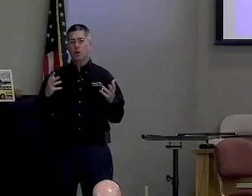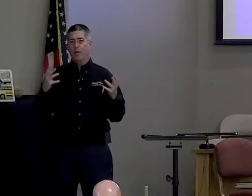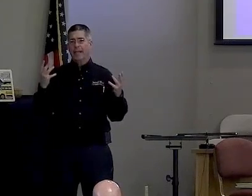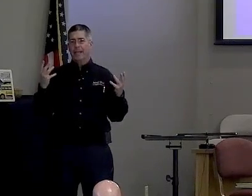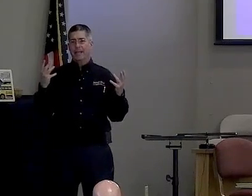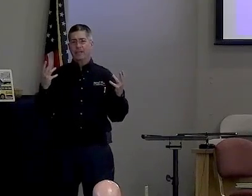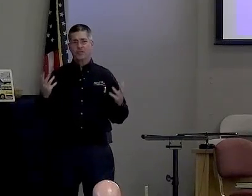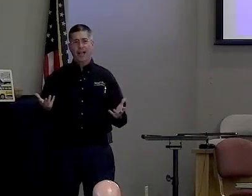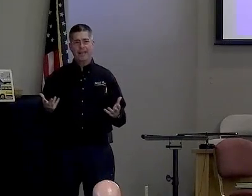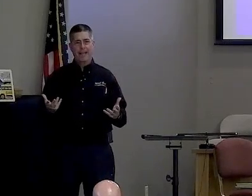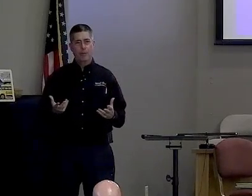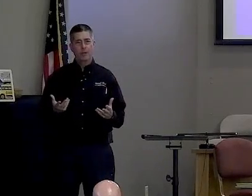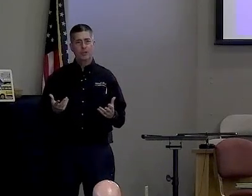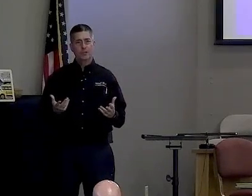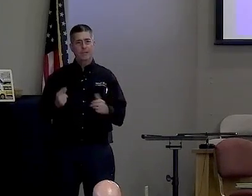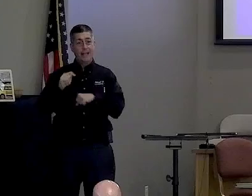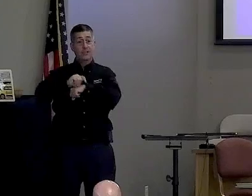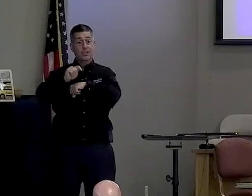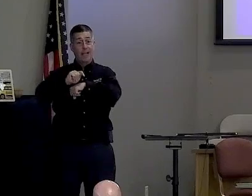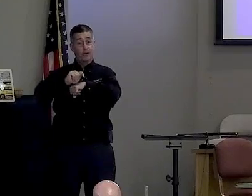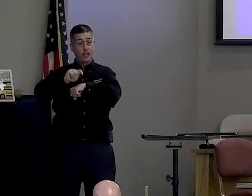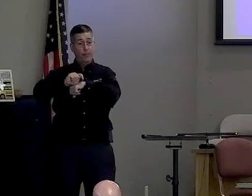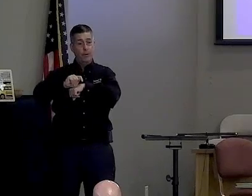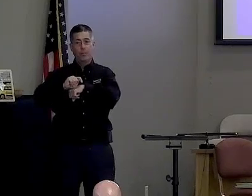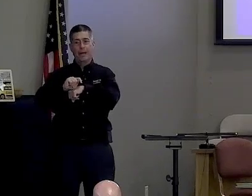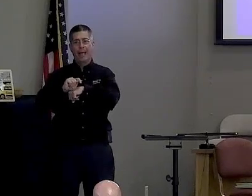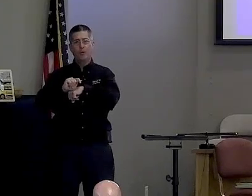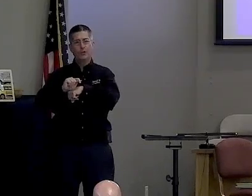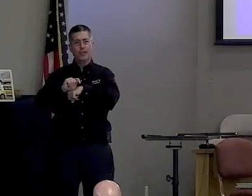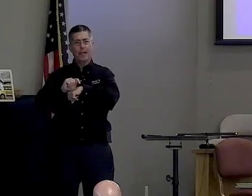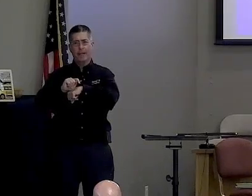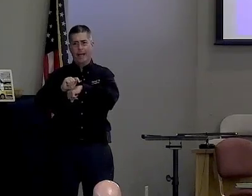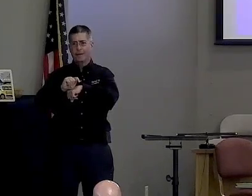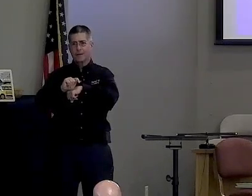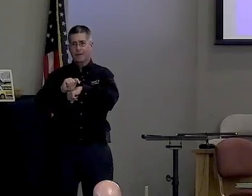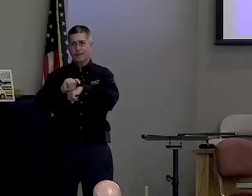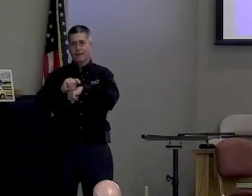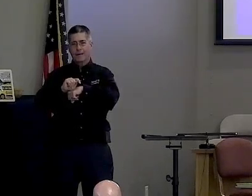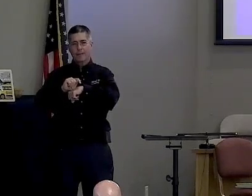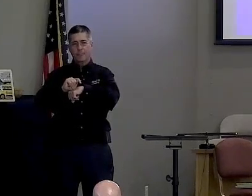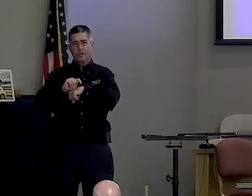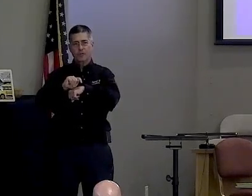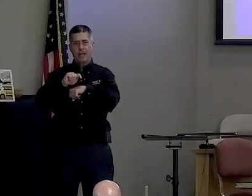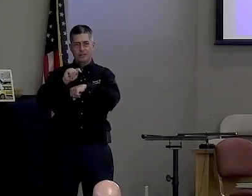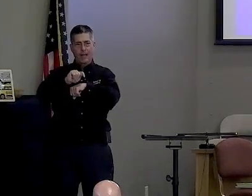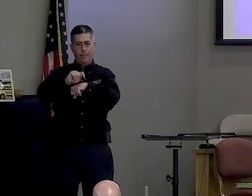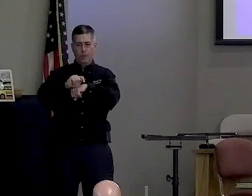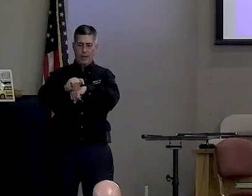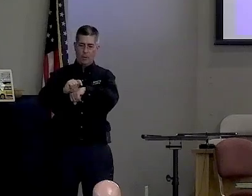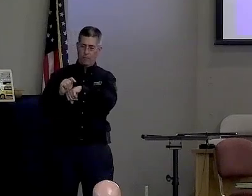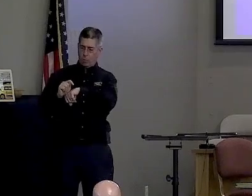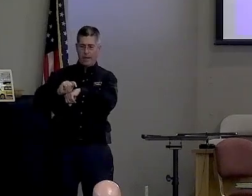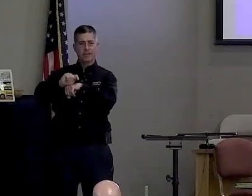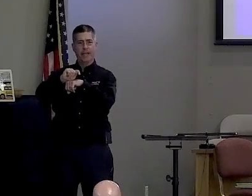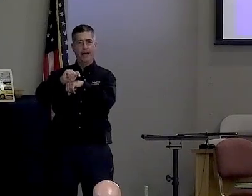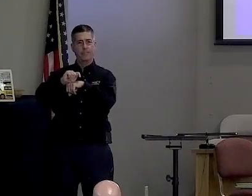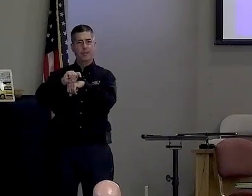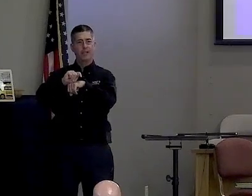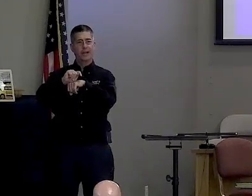in sign language, that's the sign for temple. But how would you say that? You say temple. Okay. Well, what is that? Is that